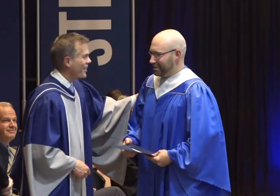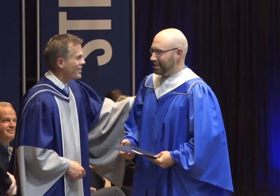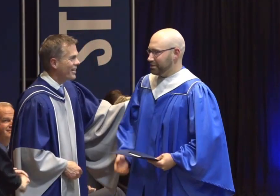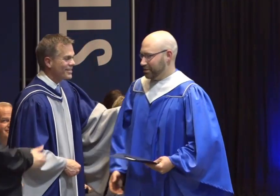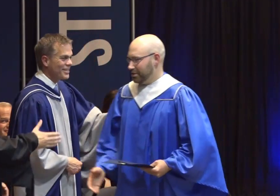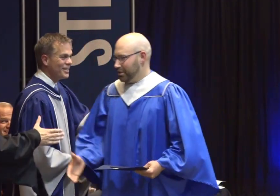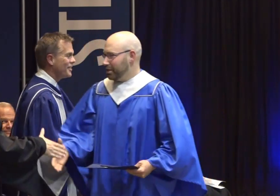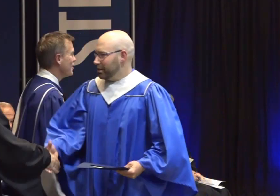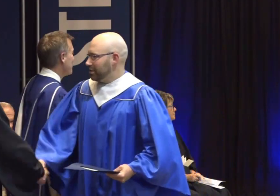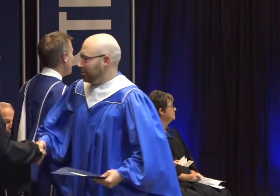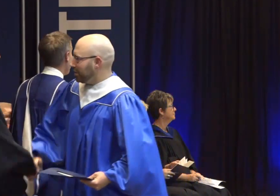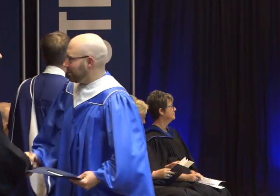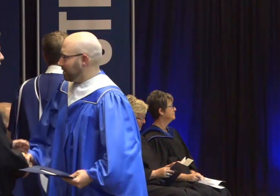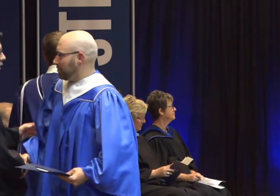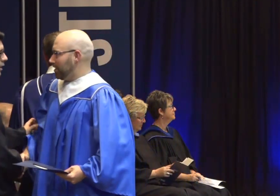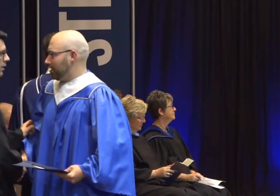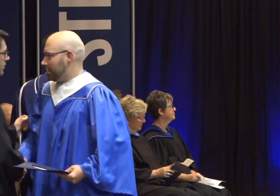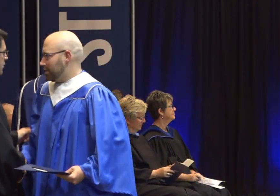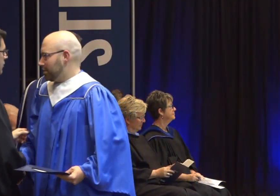Brett Dory.